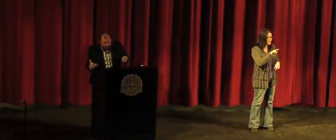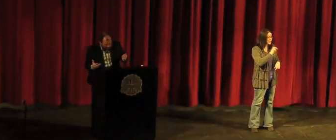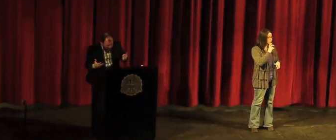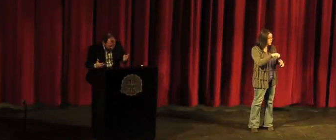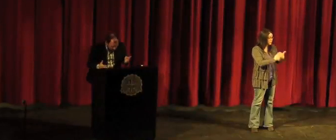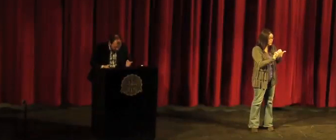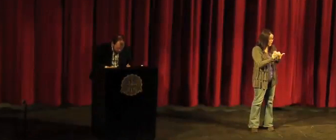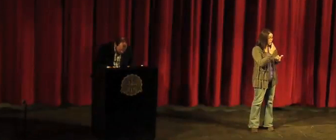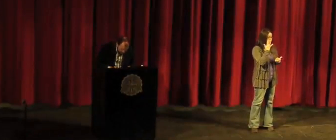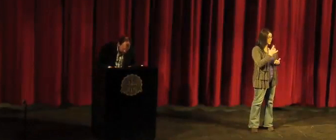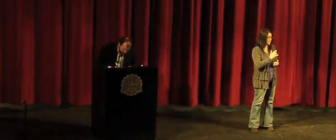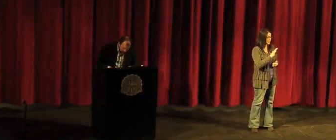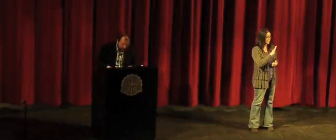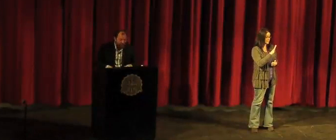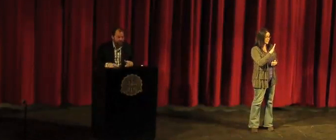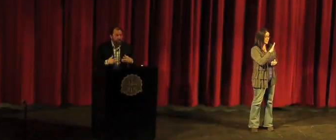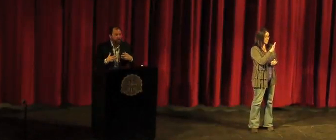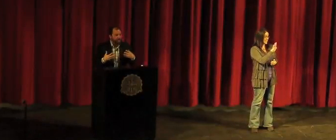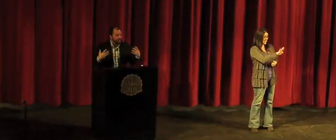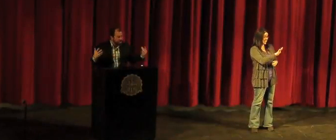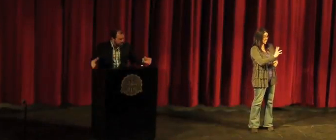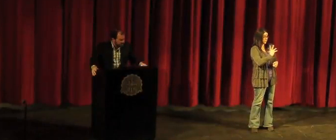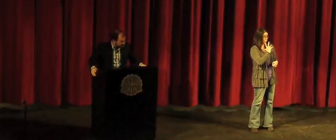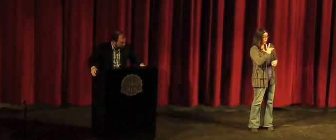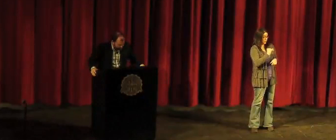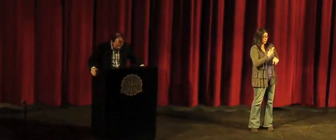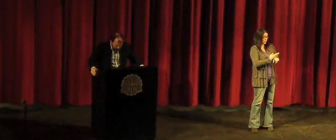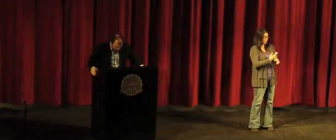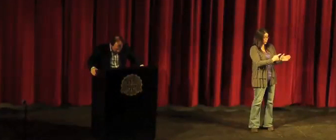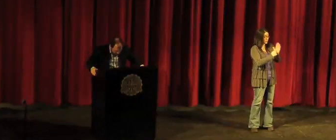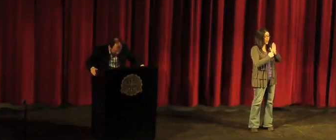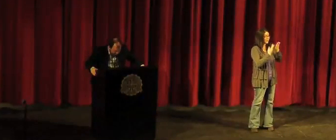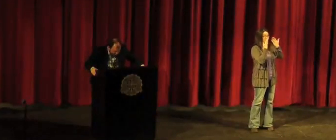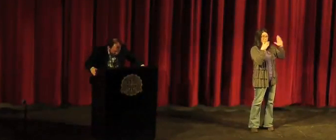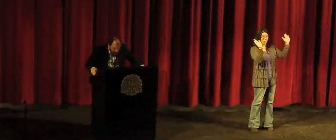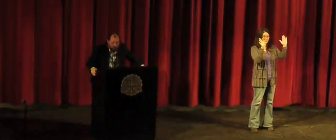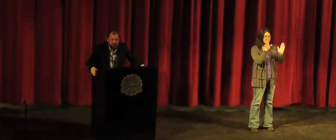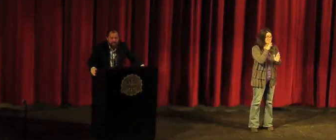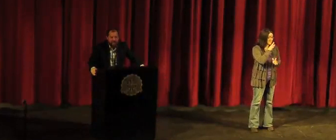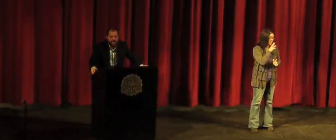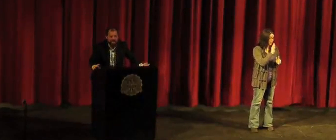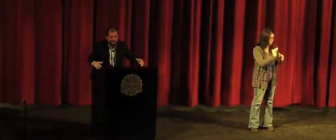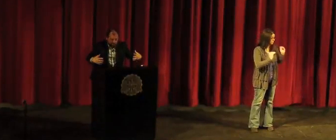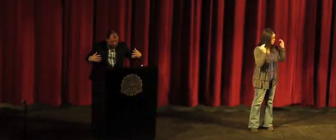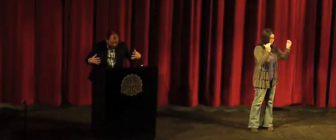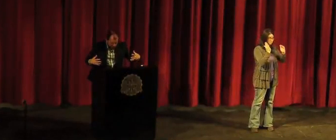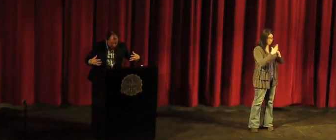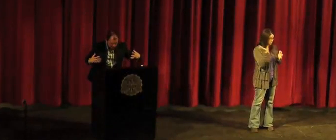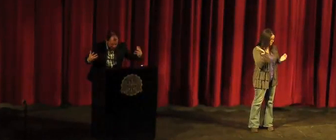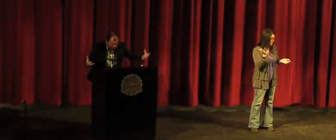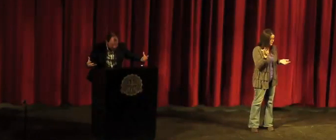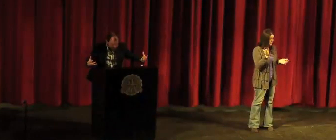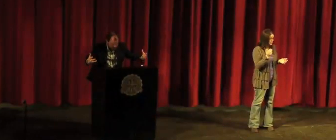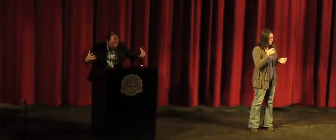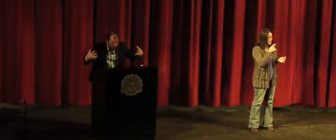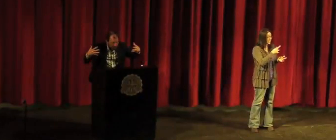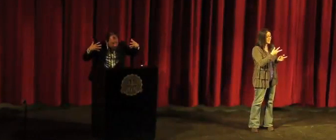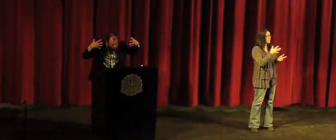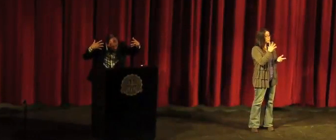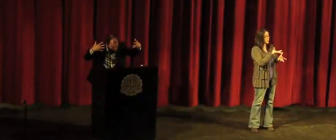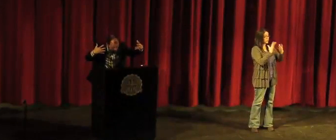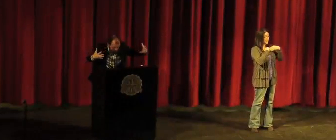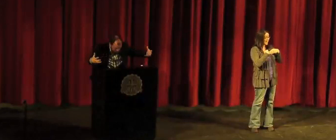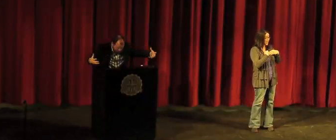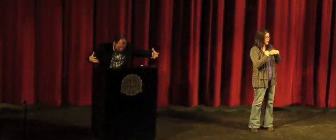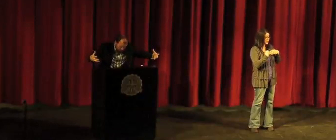challenge because his royal vocation requires public speaking of the highest order. And the specter of inheriting the crown sort